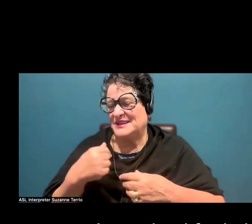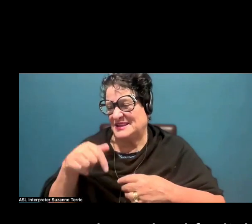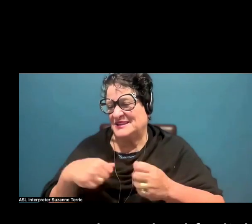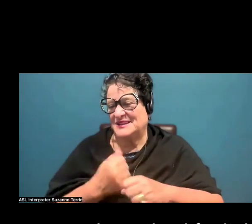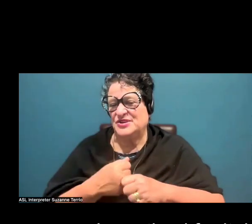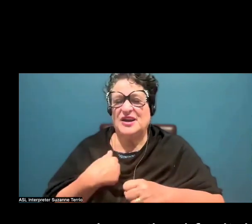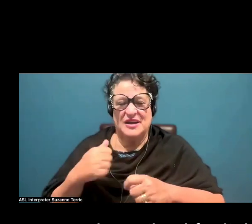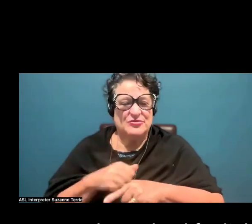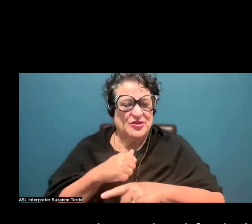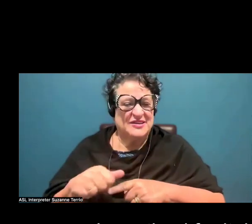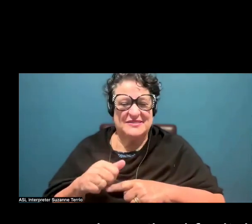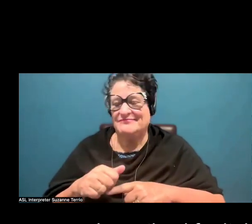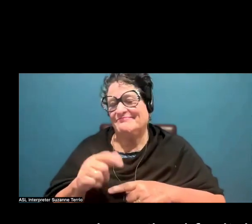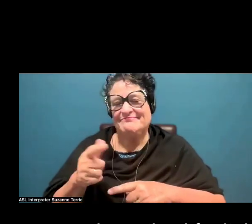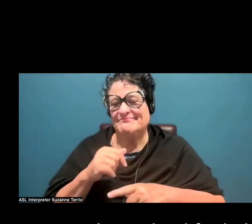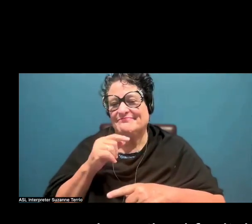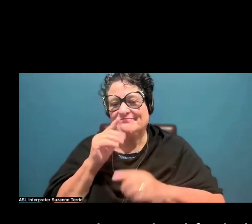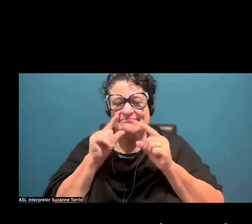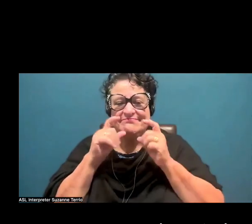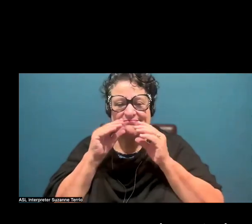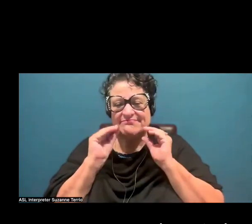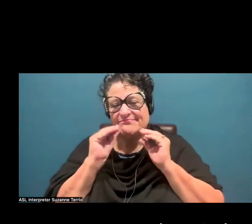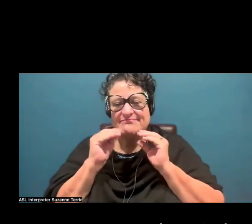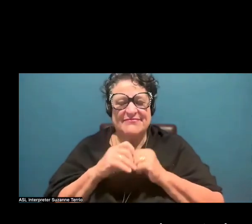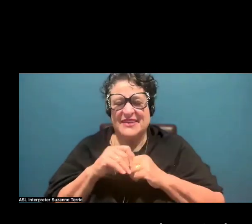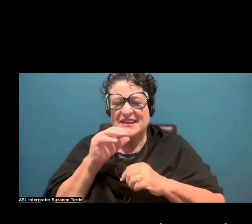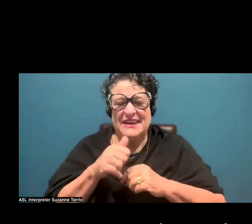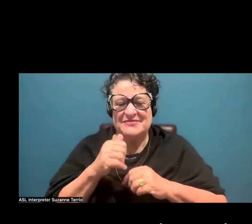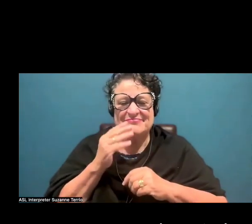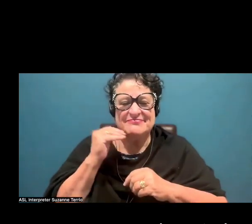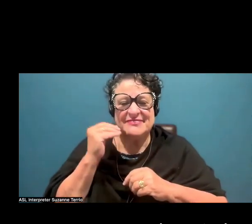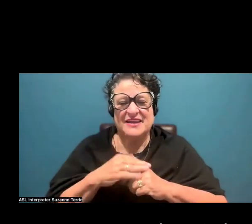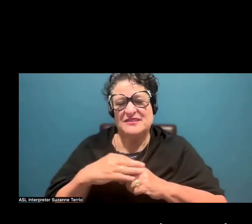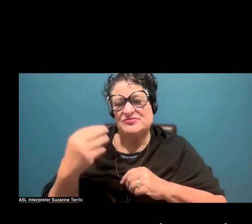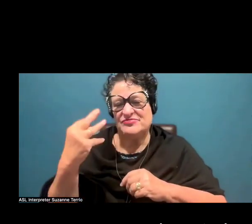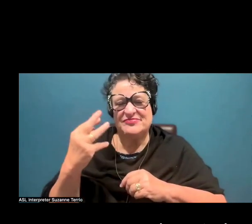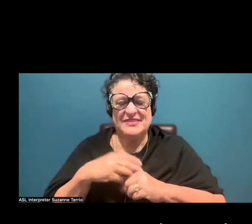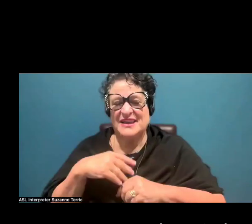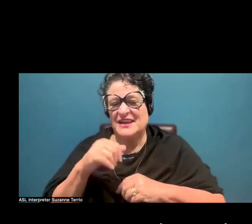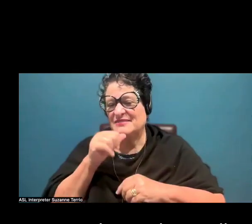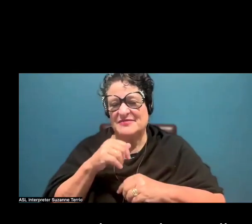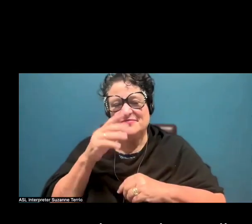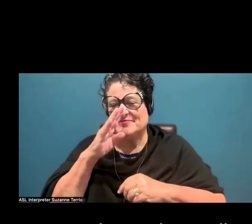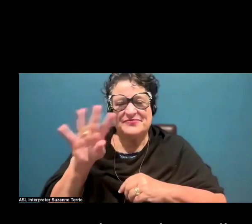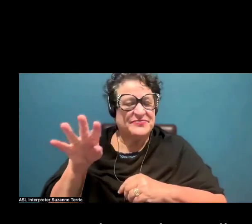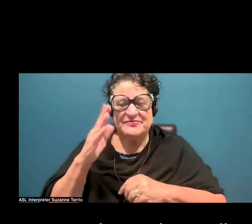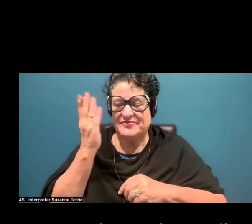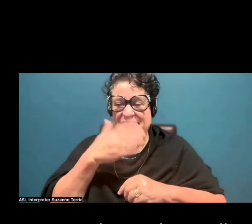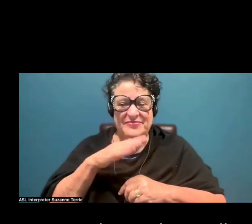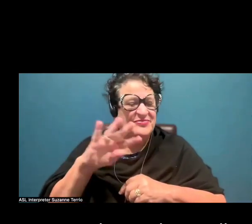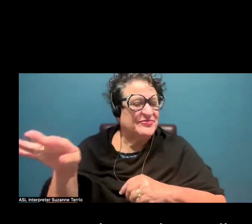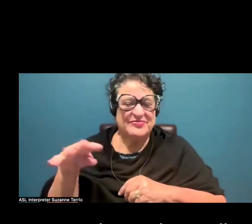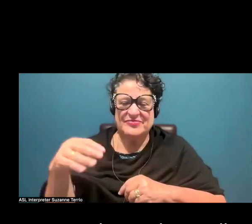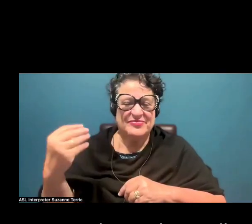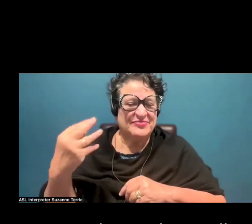it, learned how not to smile for the news crews and their cameras, how to keep from staring at the people in the crowd pointing their phones in my direction,